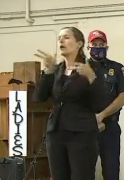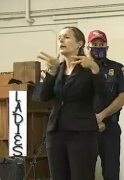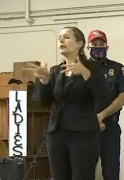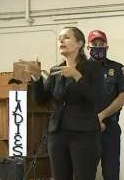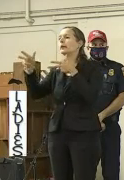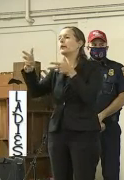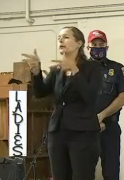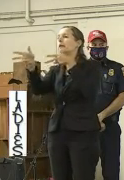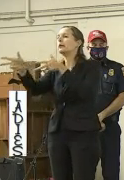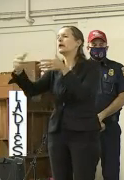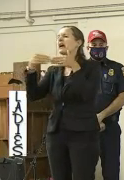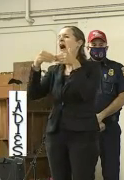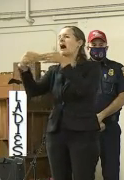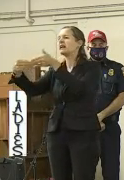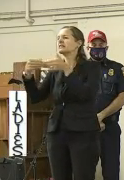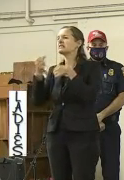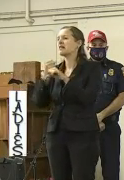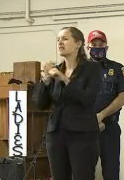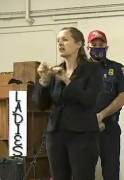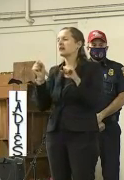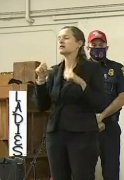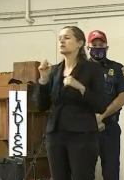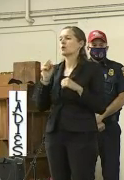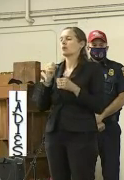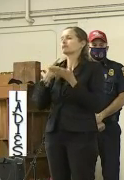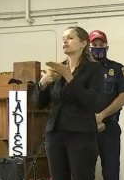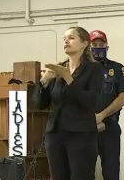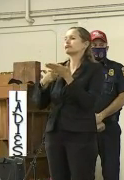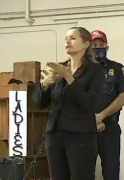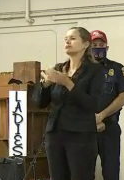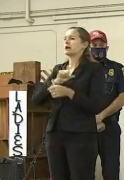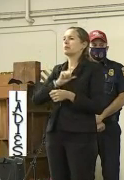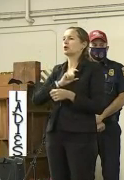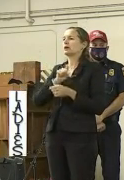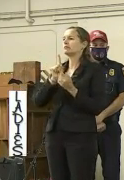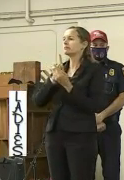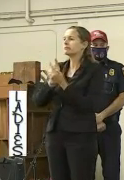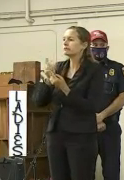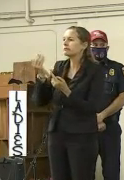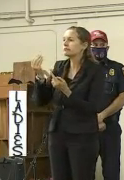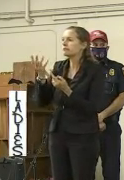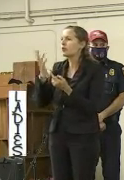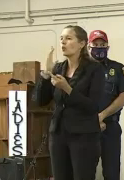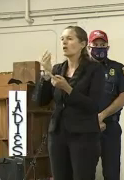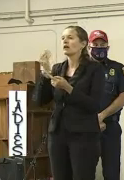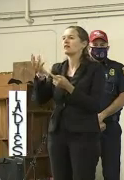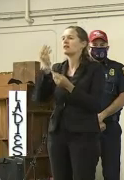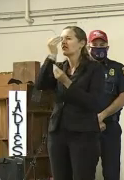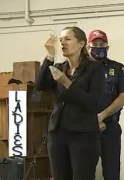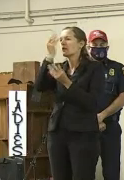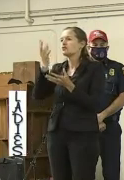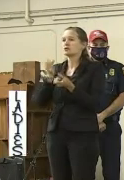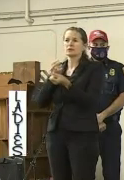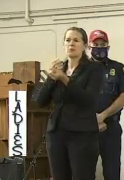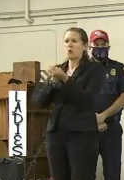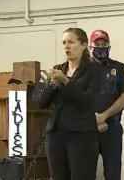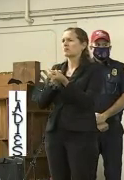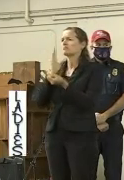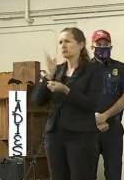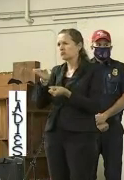informed. So please talk to our deputies and police officers in the field. They will give you information and support you any way they